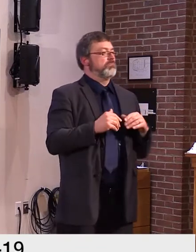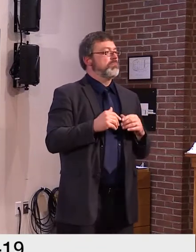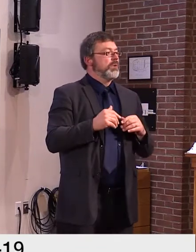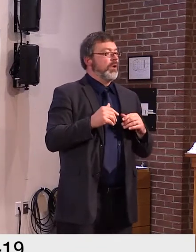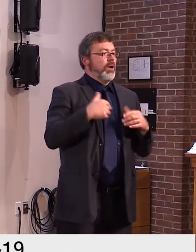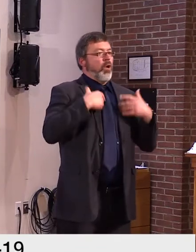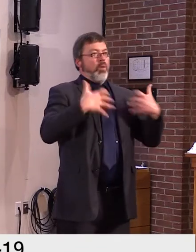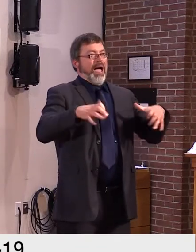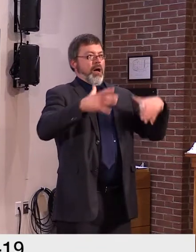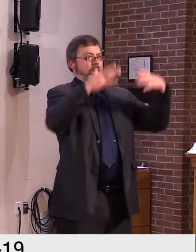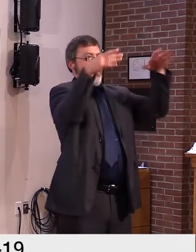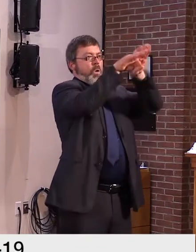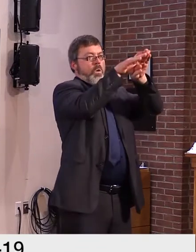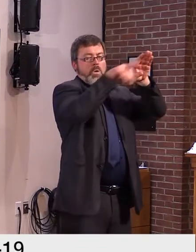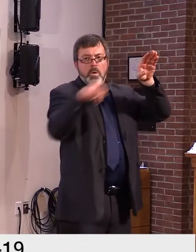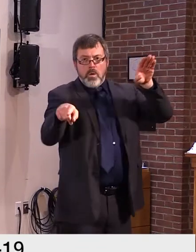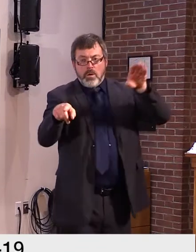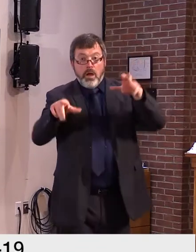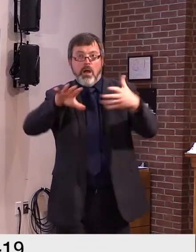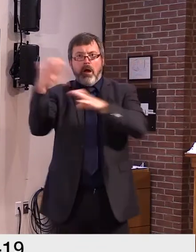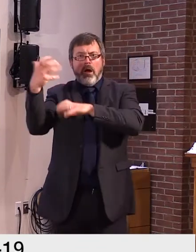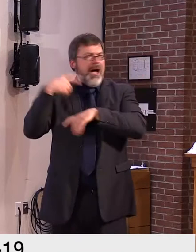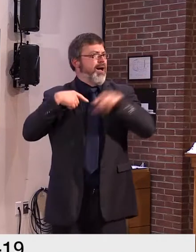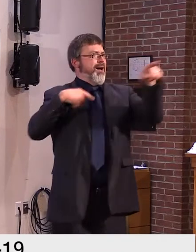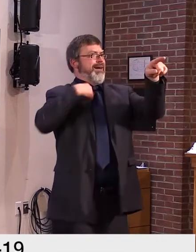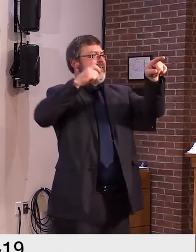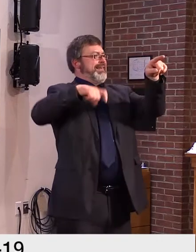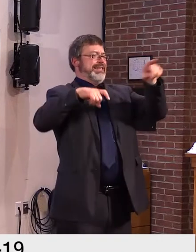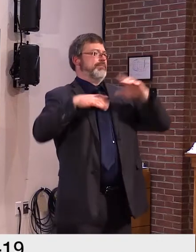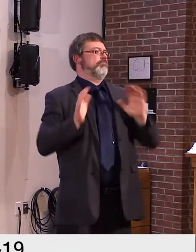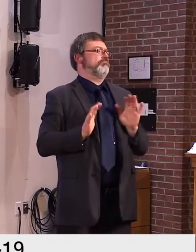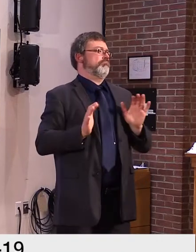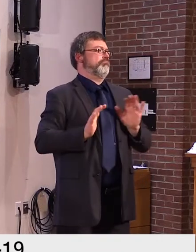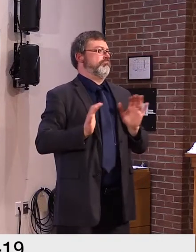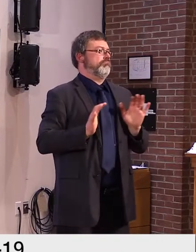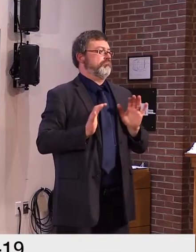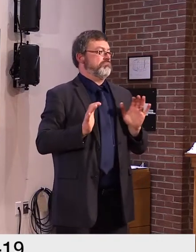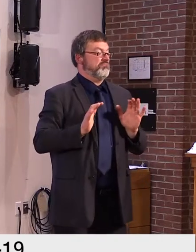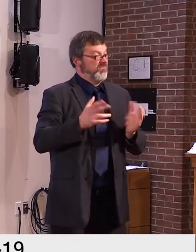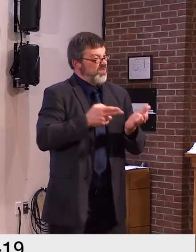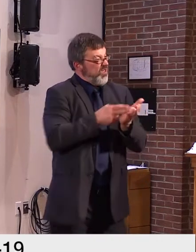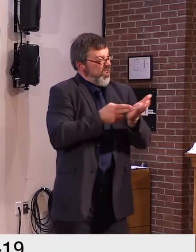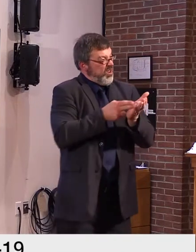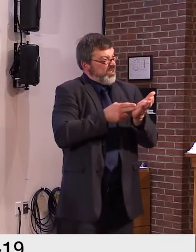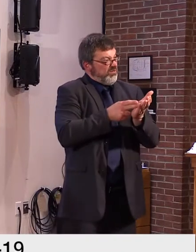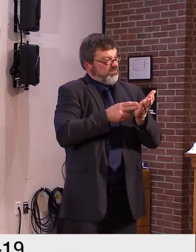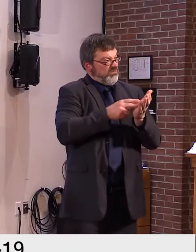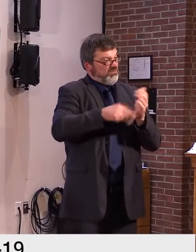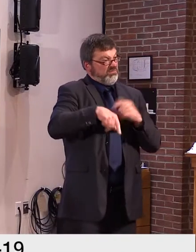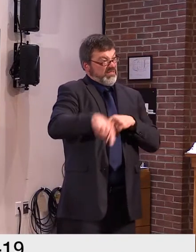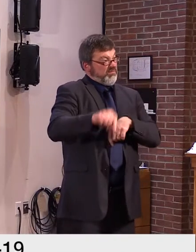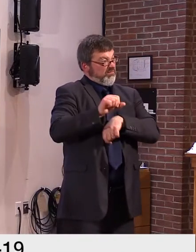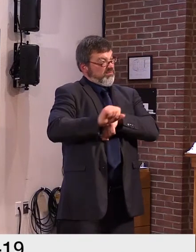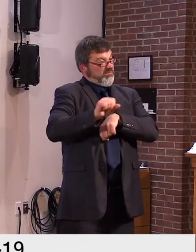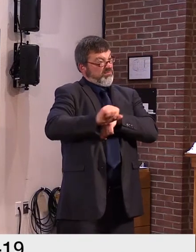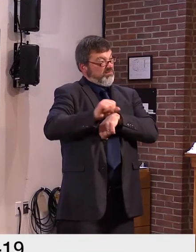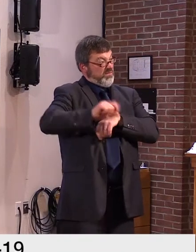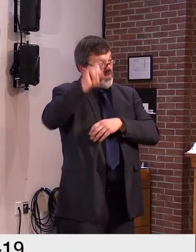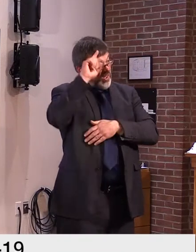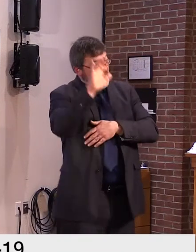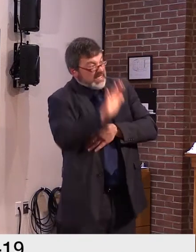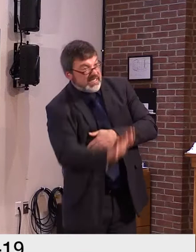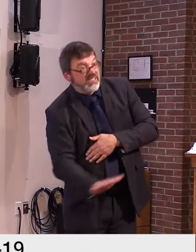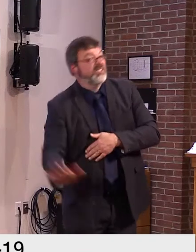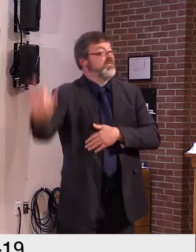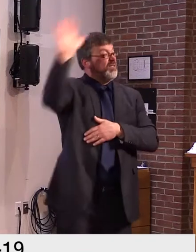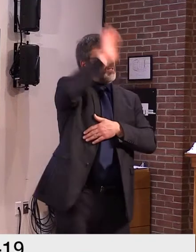a remarkable effort to put up a system in about 30 days with all these hubs,